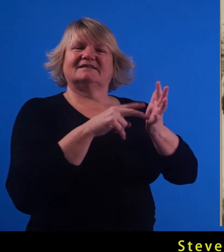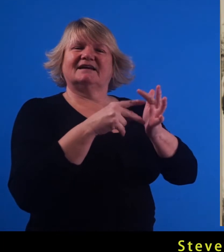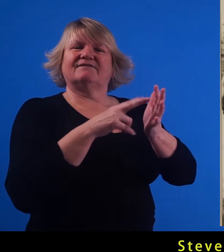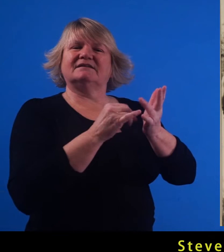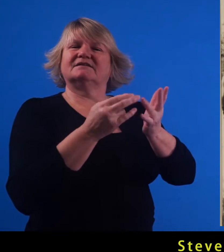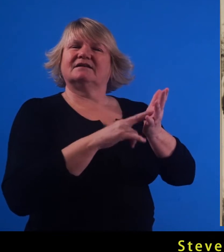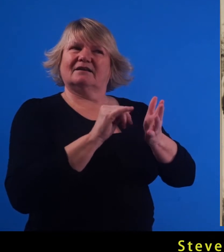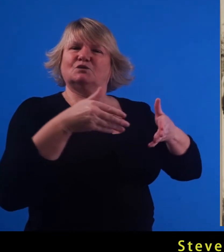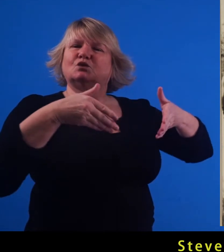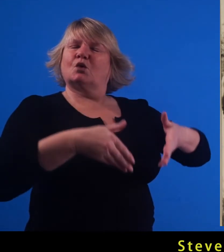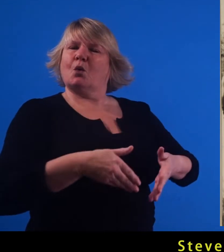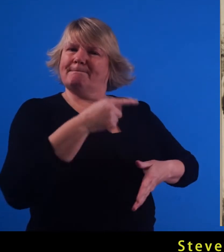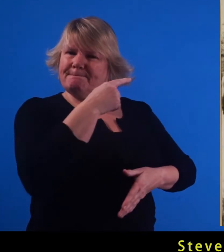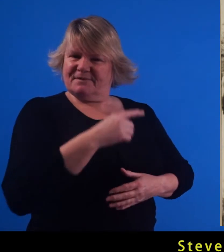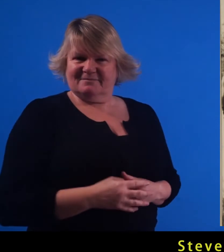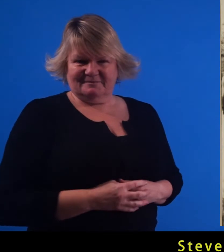Stevenson's tomb.